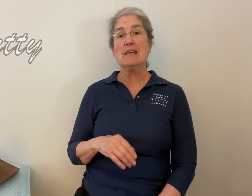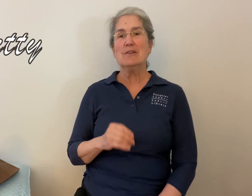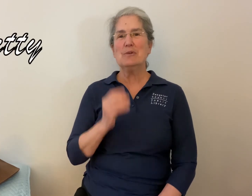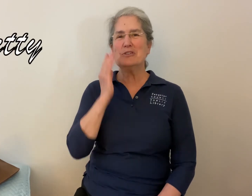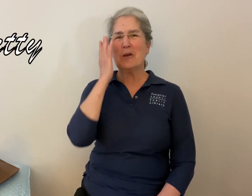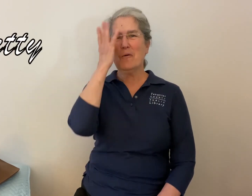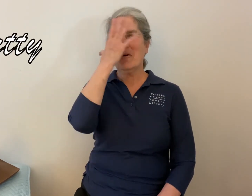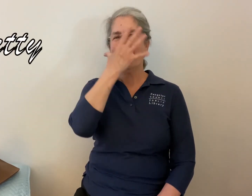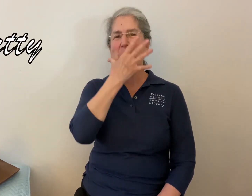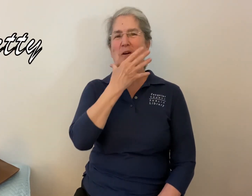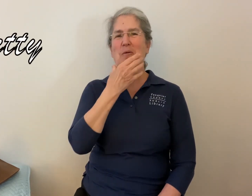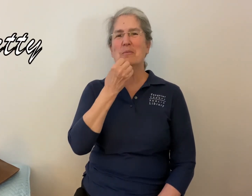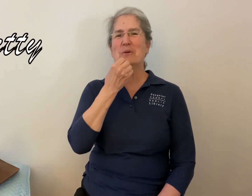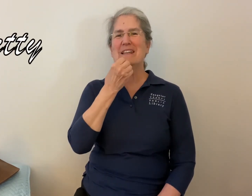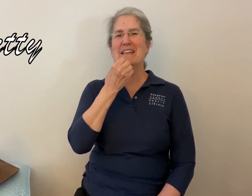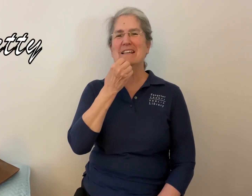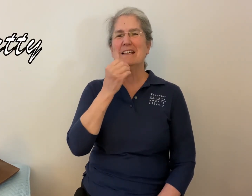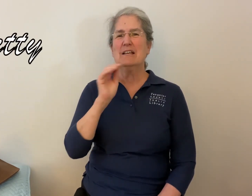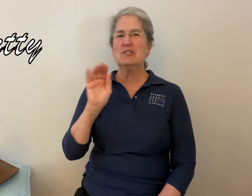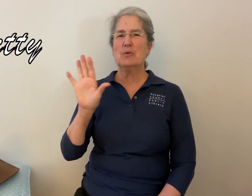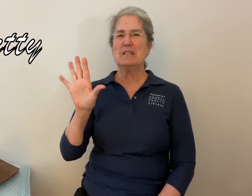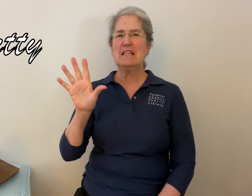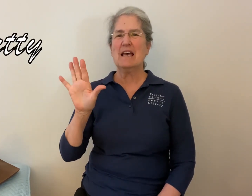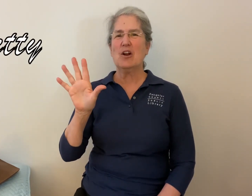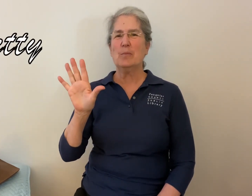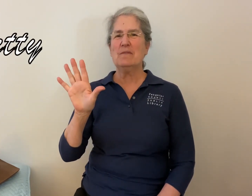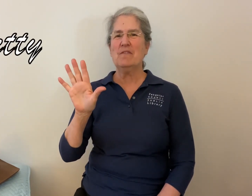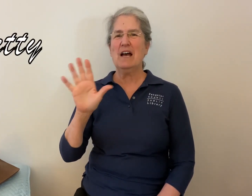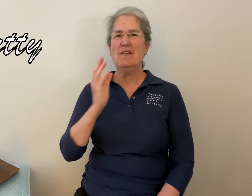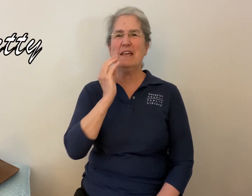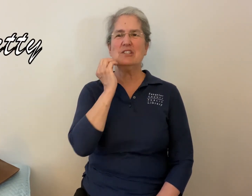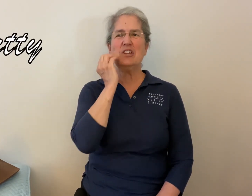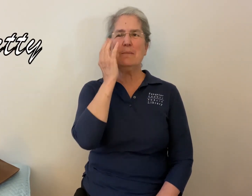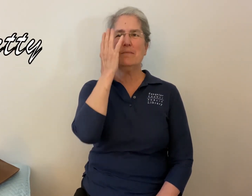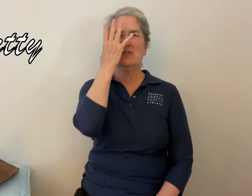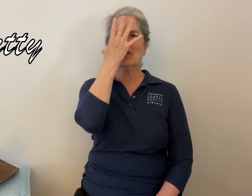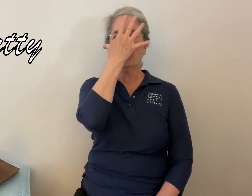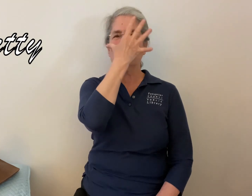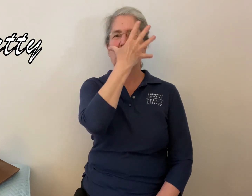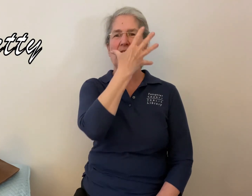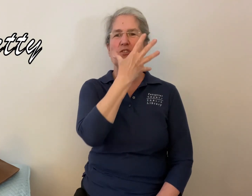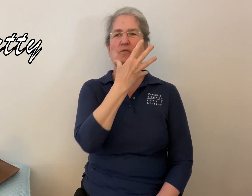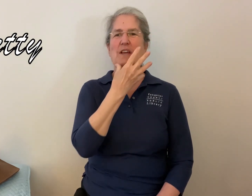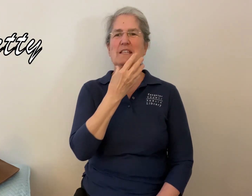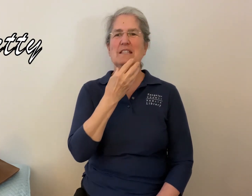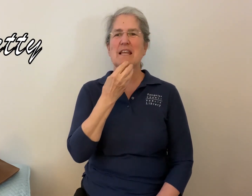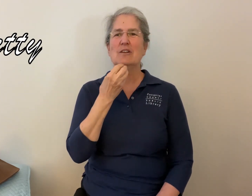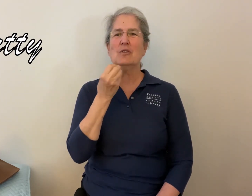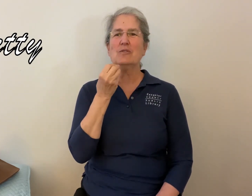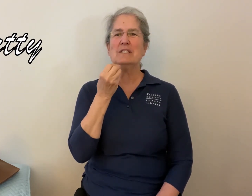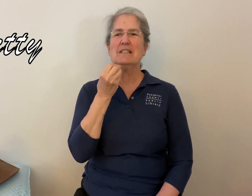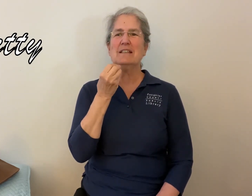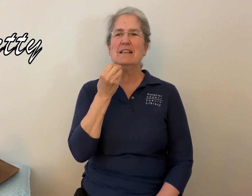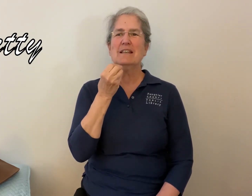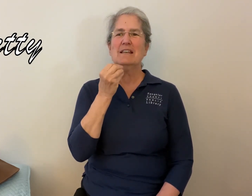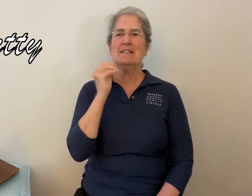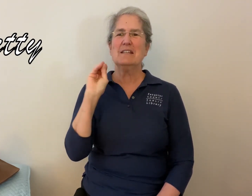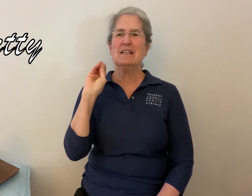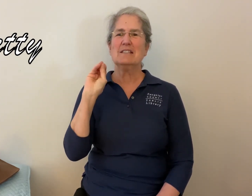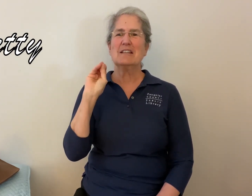you would just go pretty. So it's that open 5 hand shape, circling around your face, and then closing into this